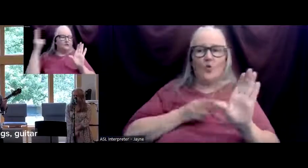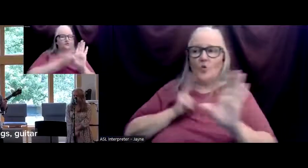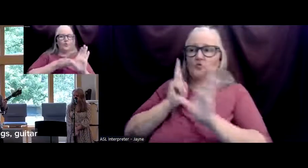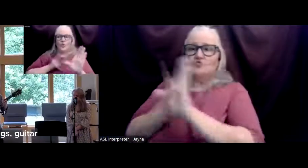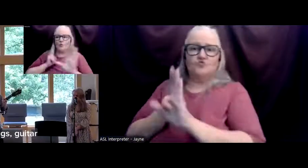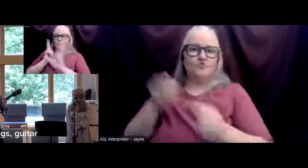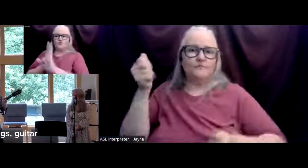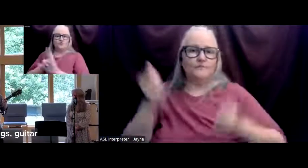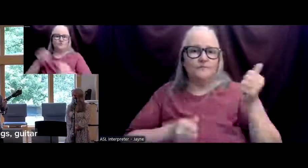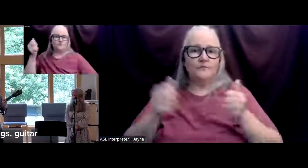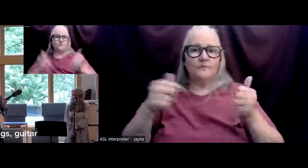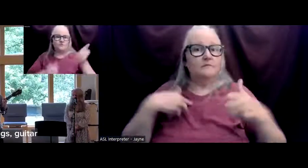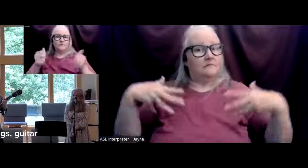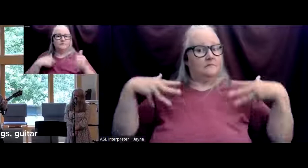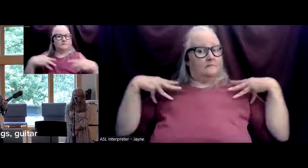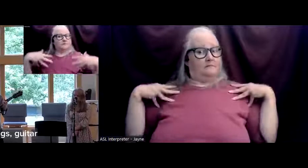Will we sit on our